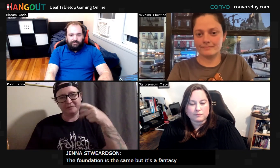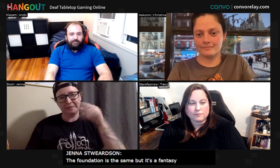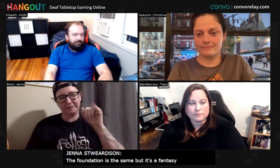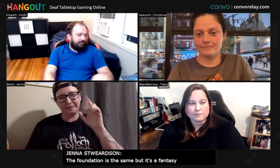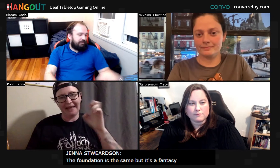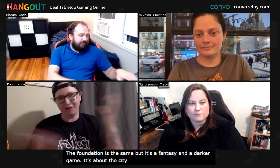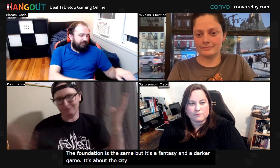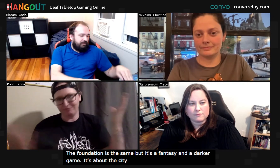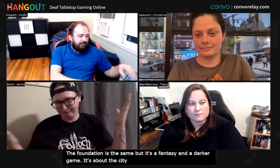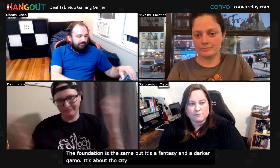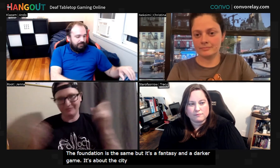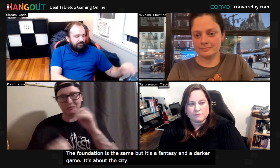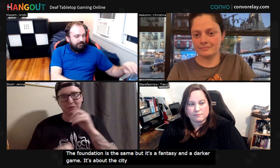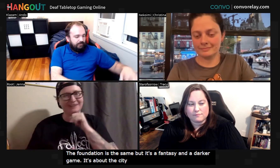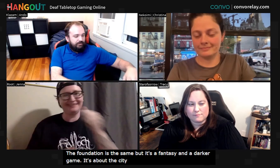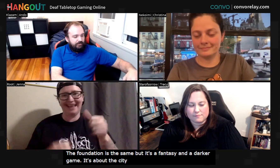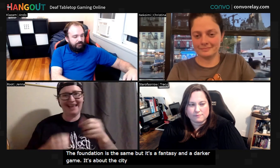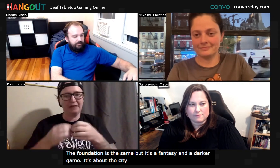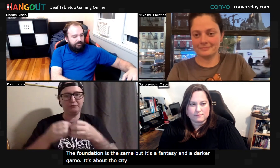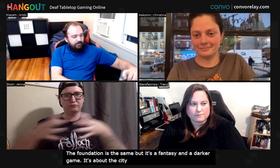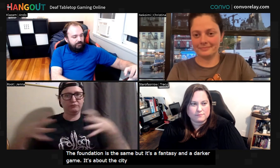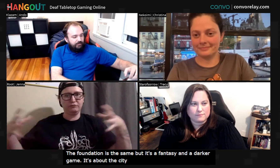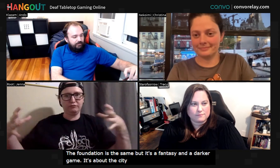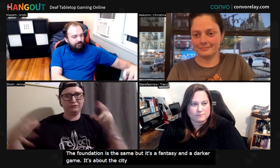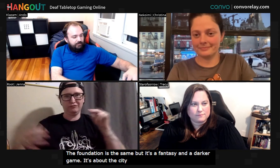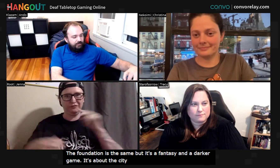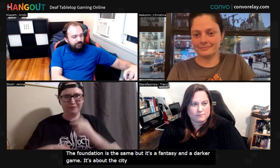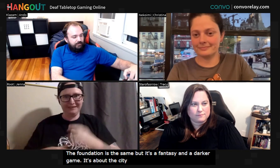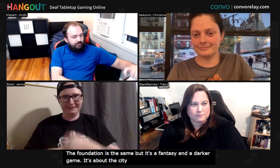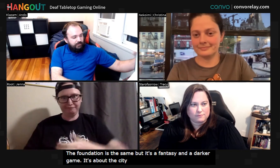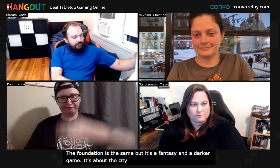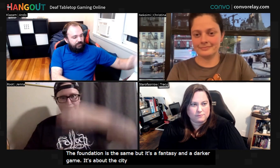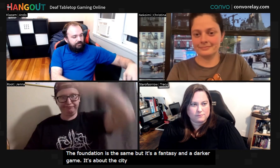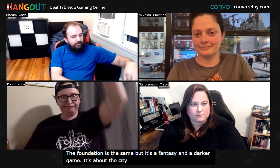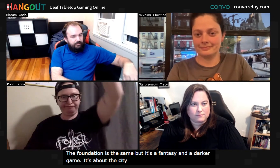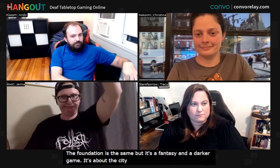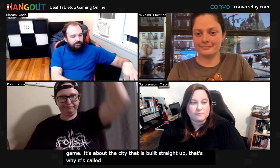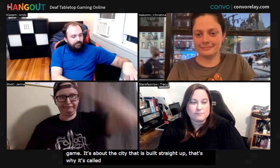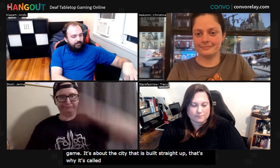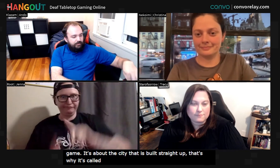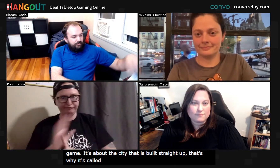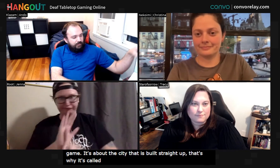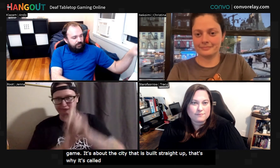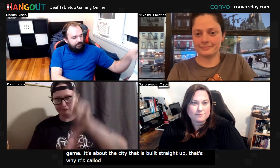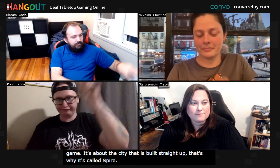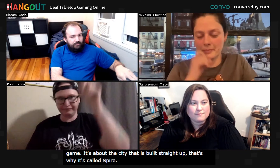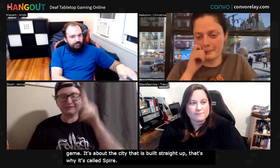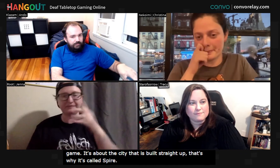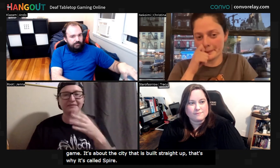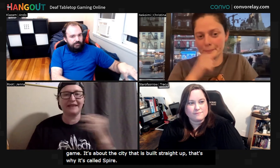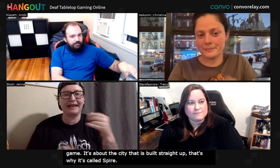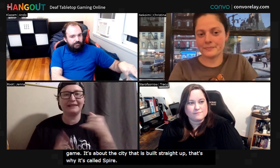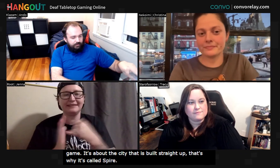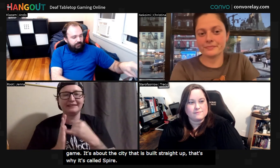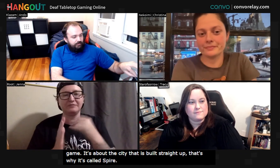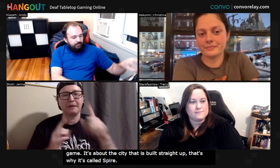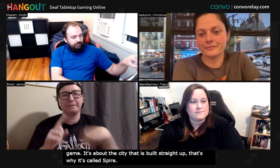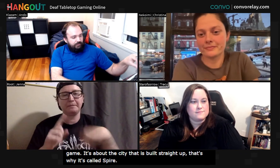straight up. That's why it's called Spire. So it's not. It doesn't go out. It goes up vertically, not horizontally. So it grows